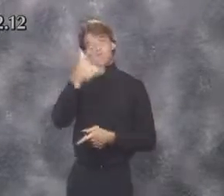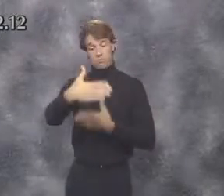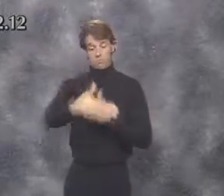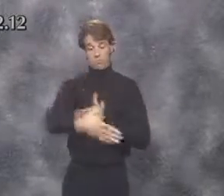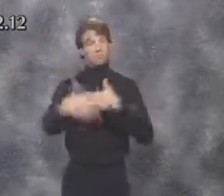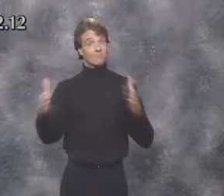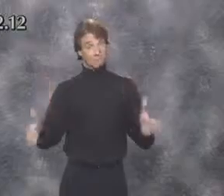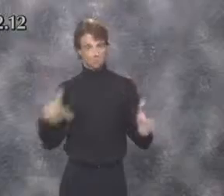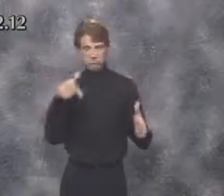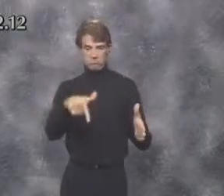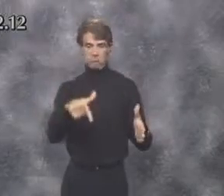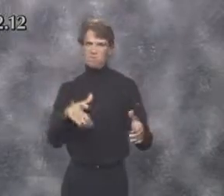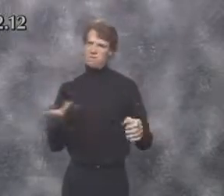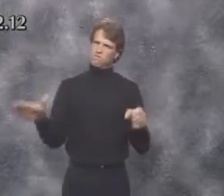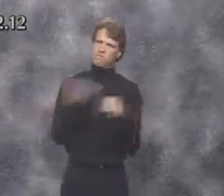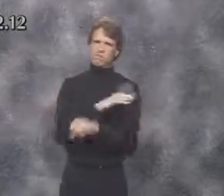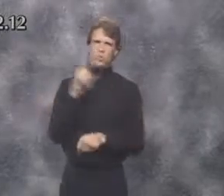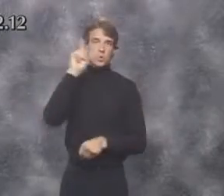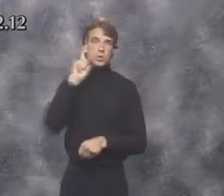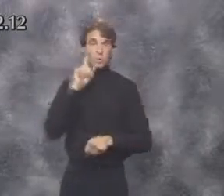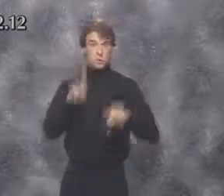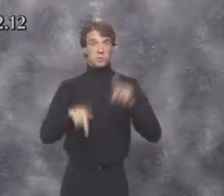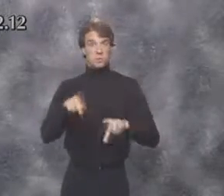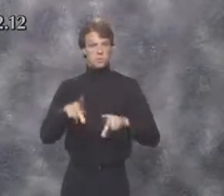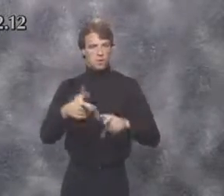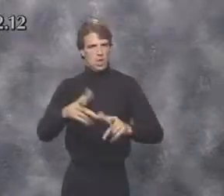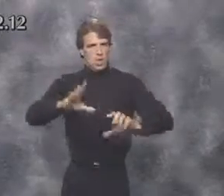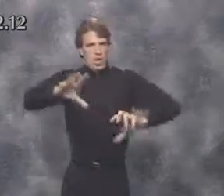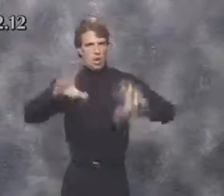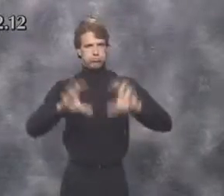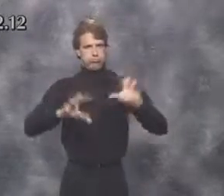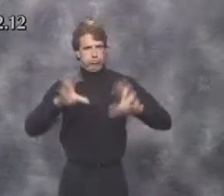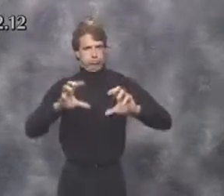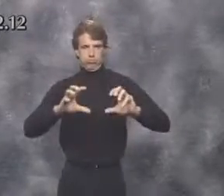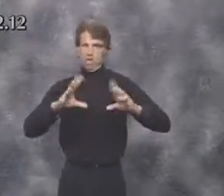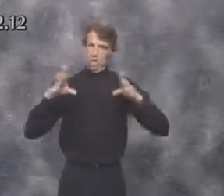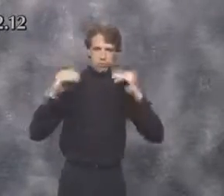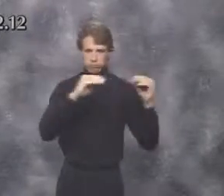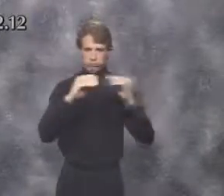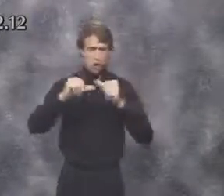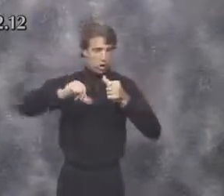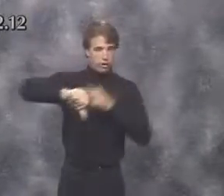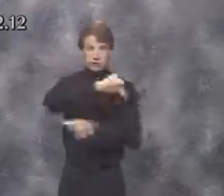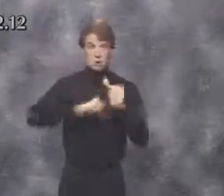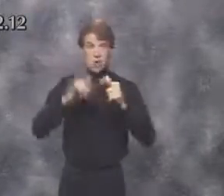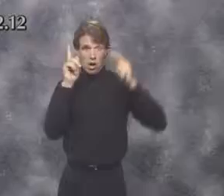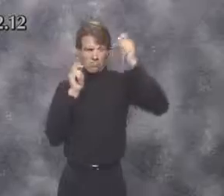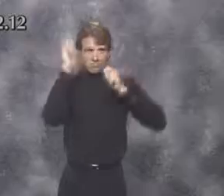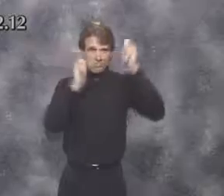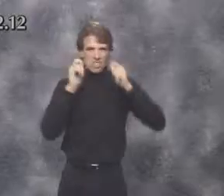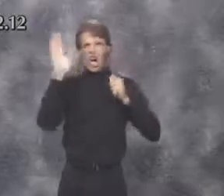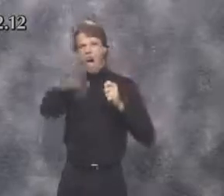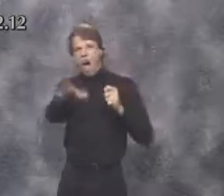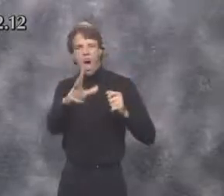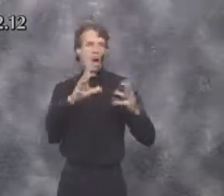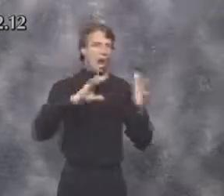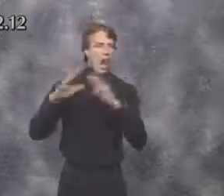Well, imagine there is a room full of deaf people, interacting and socializing, facial